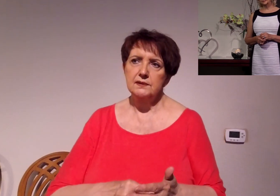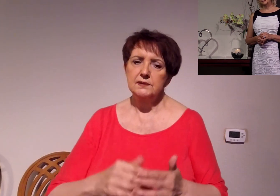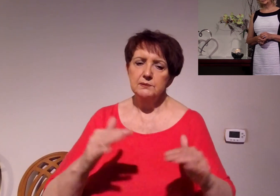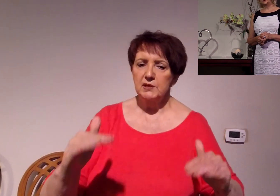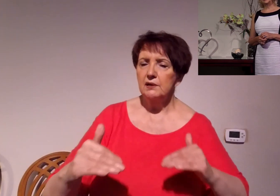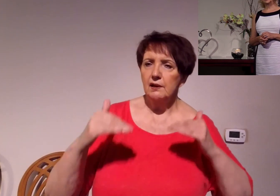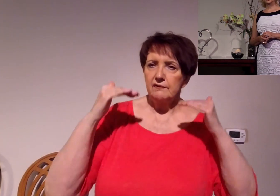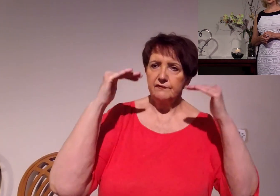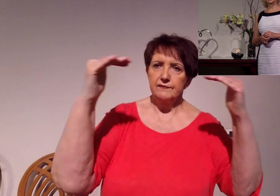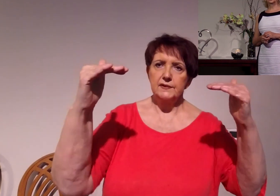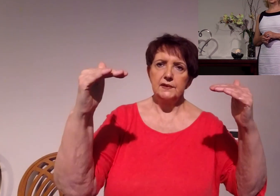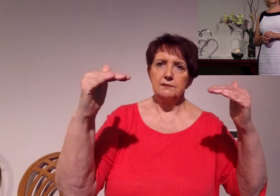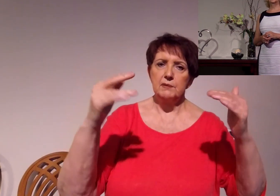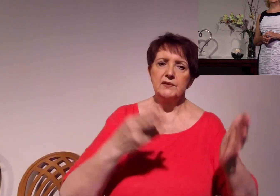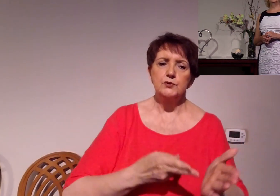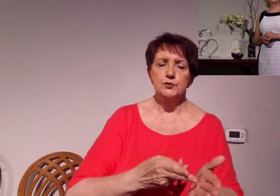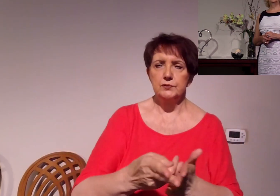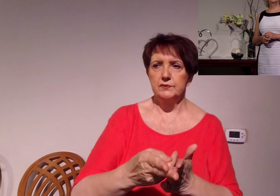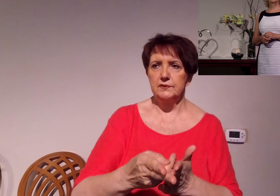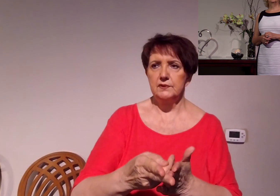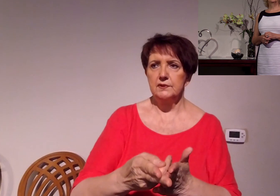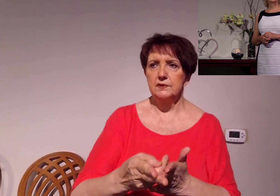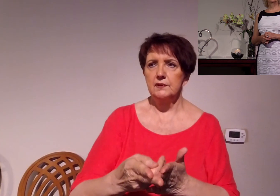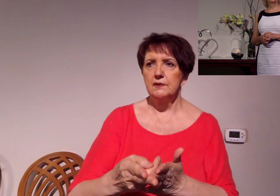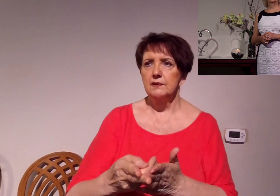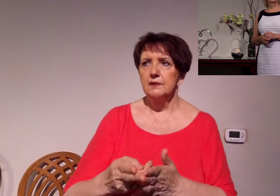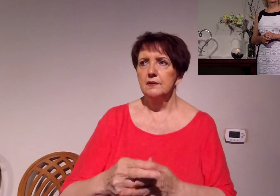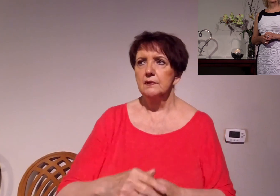lifted by this truth.